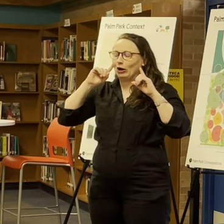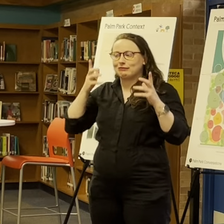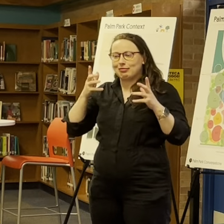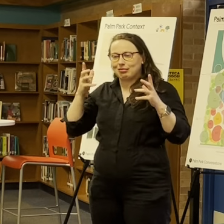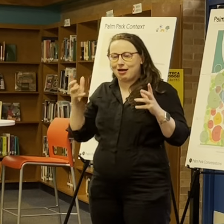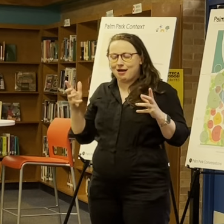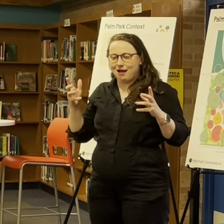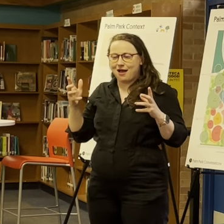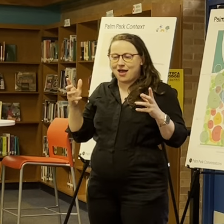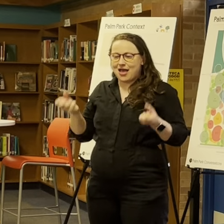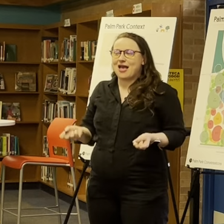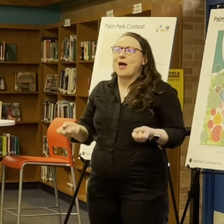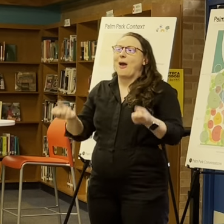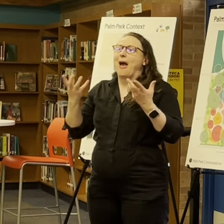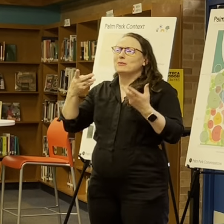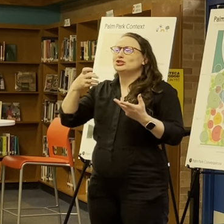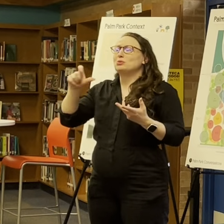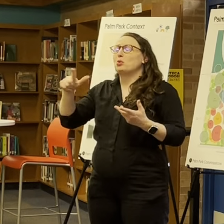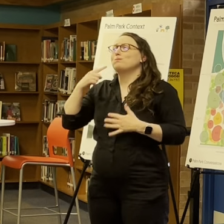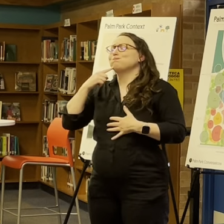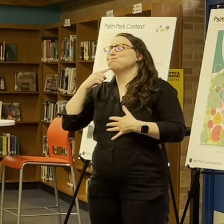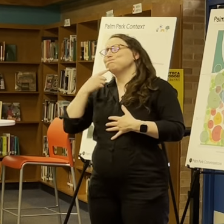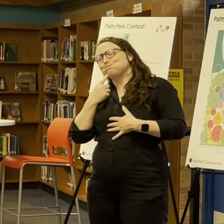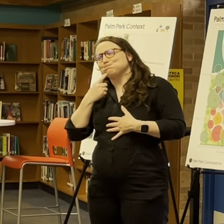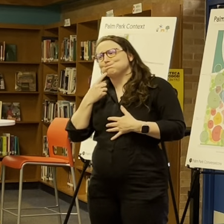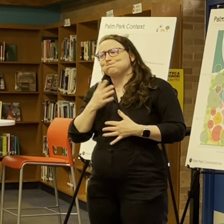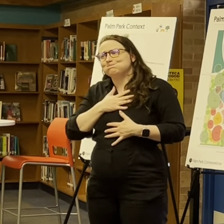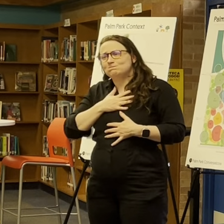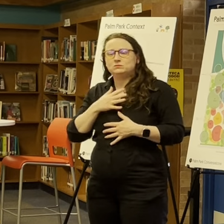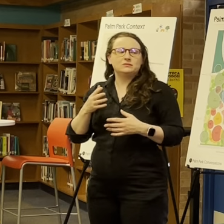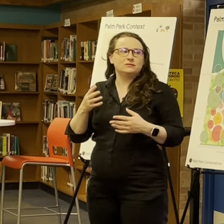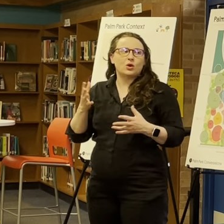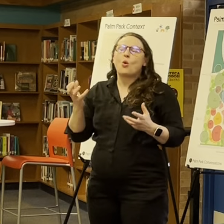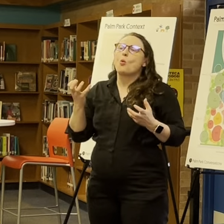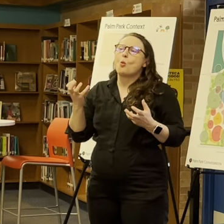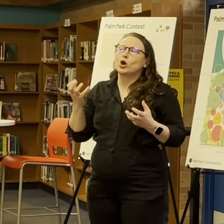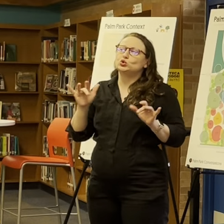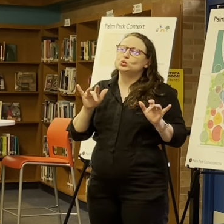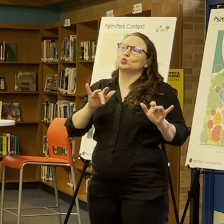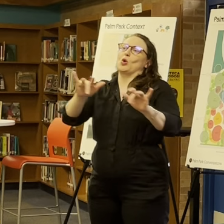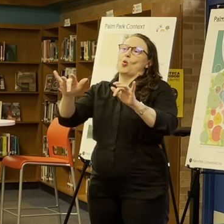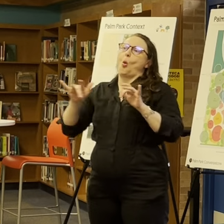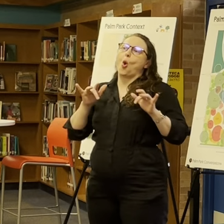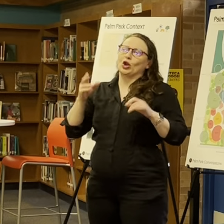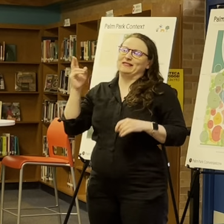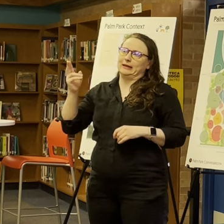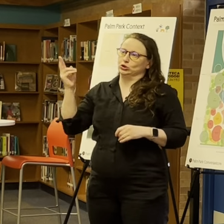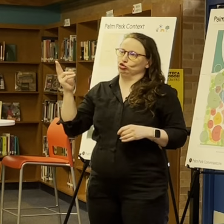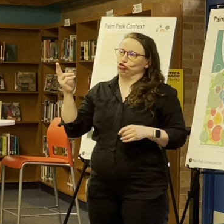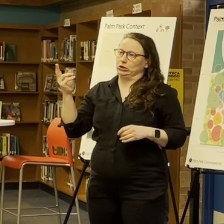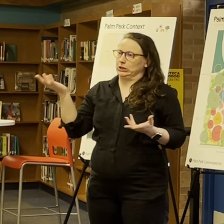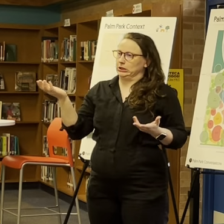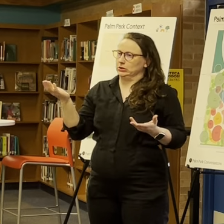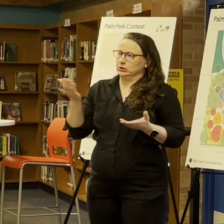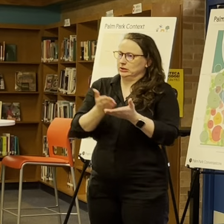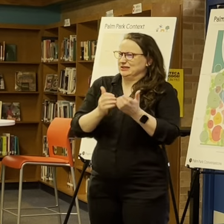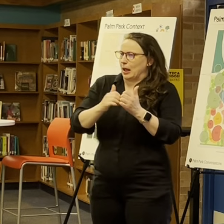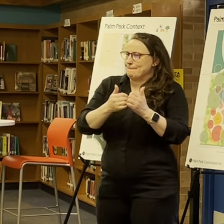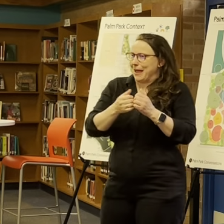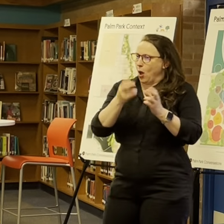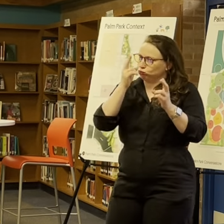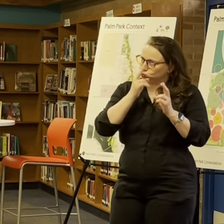know, how much the pool is missed, and we want to record some of the history somehow in this and commemorate it.